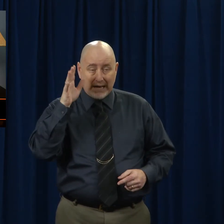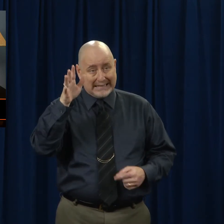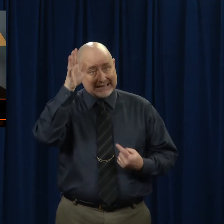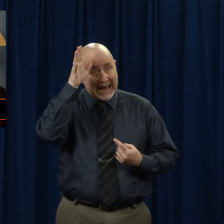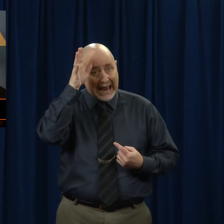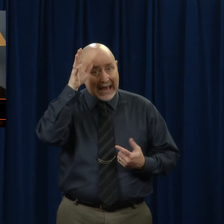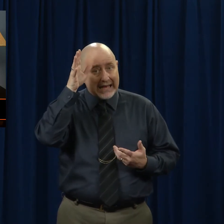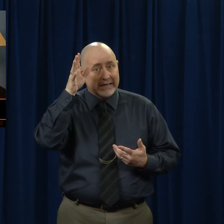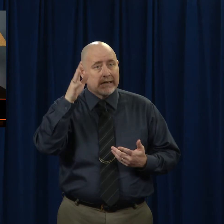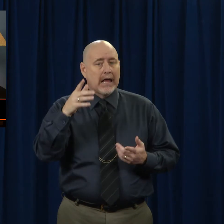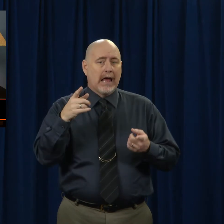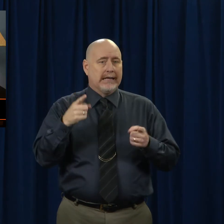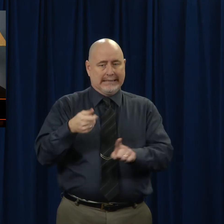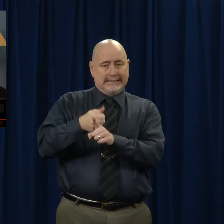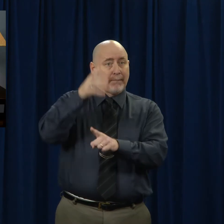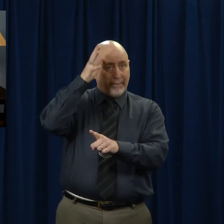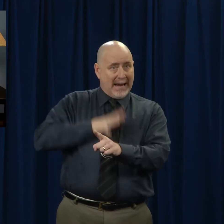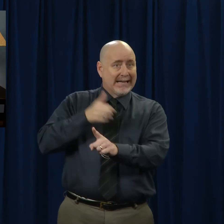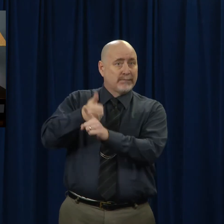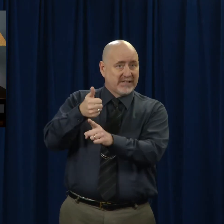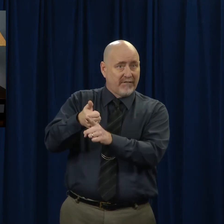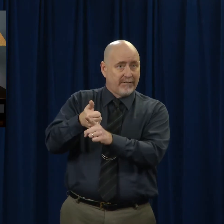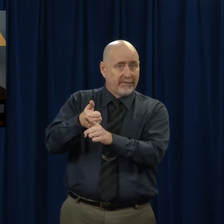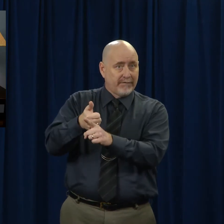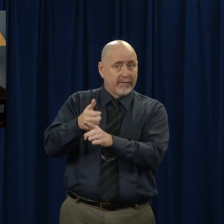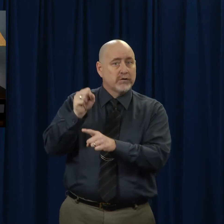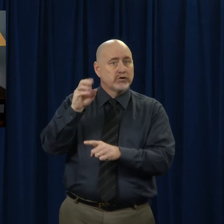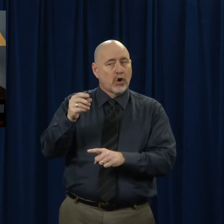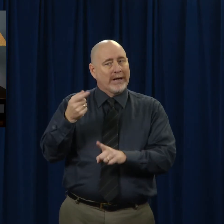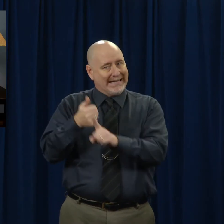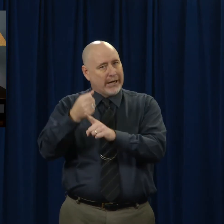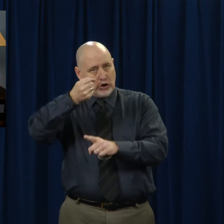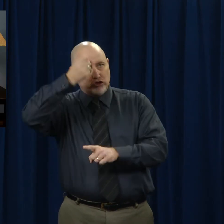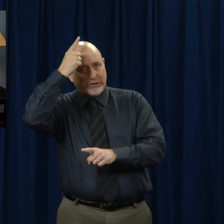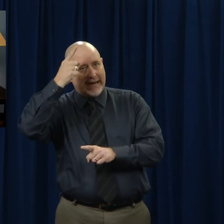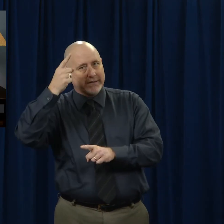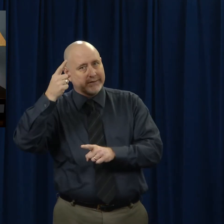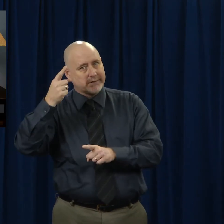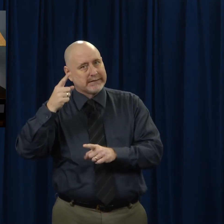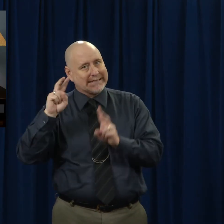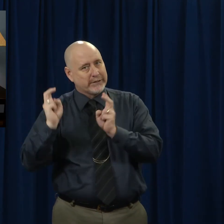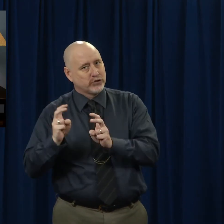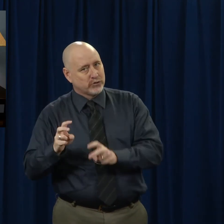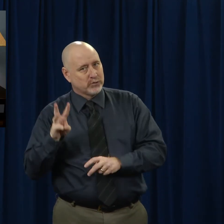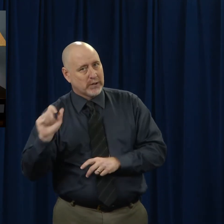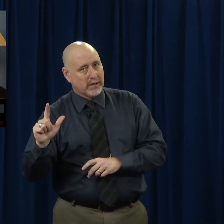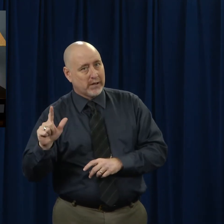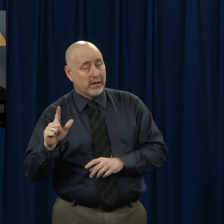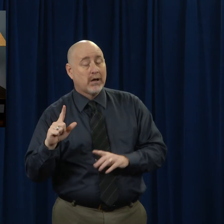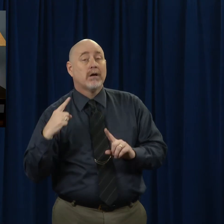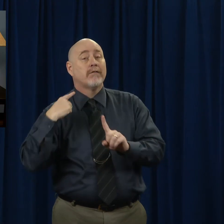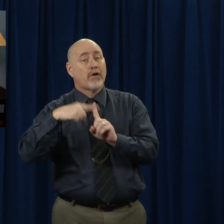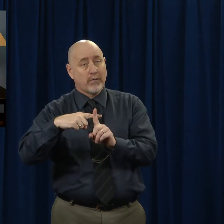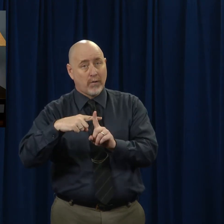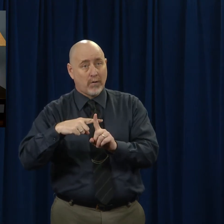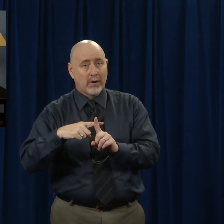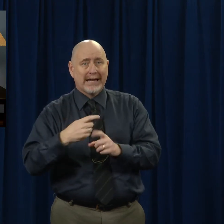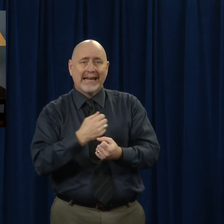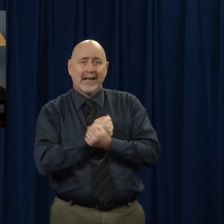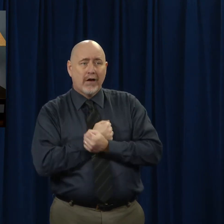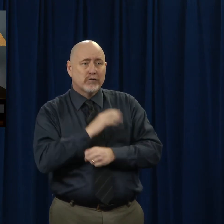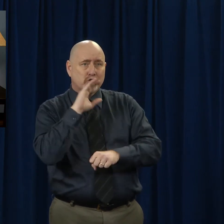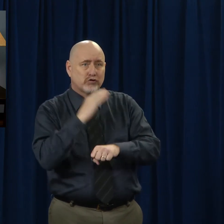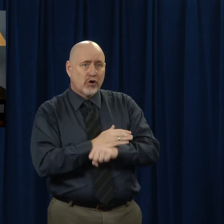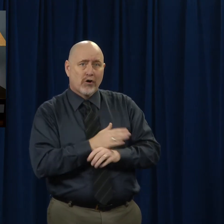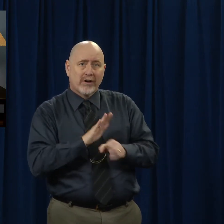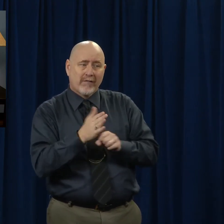A dad happens to be a man himself, so he understands this issue. But furthermore, he loves you